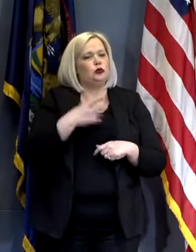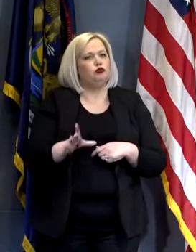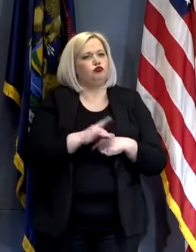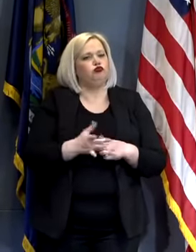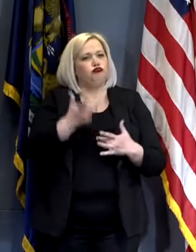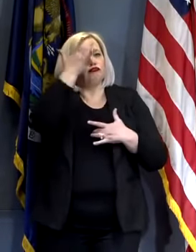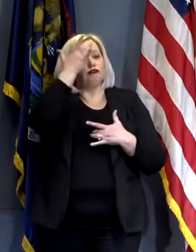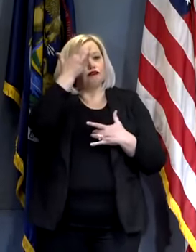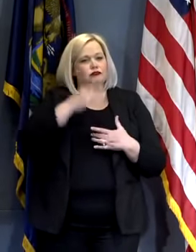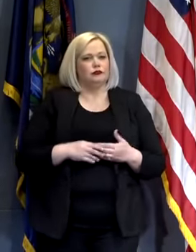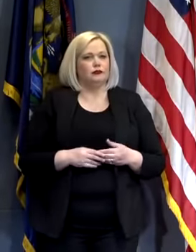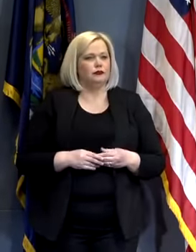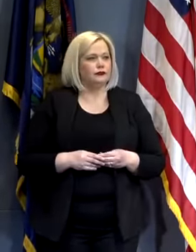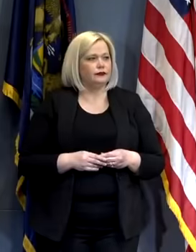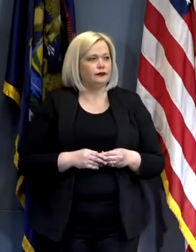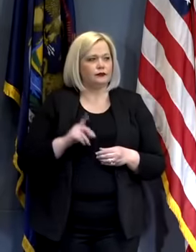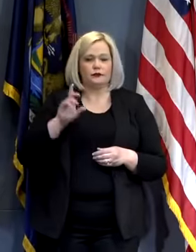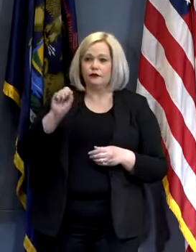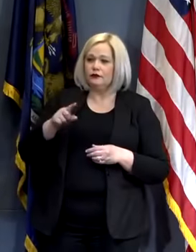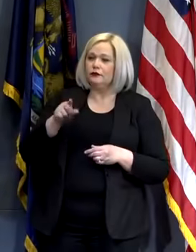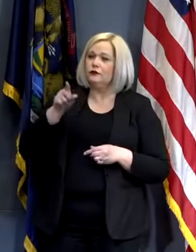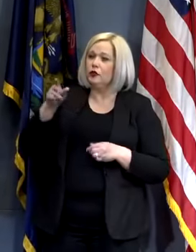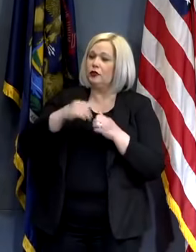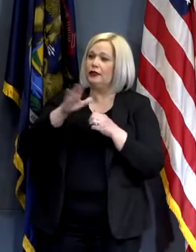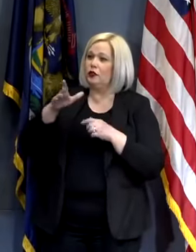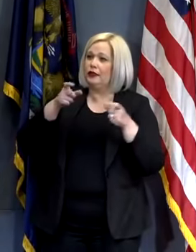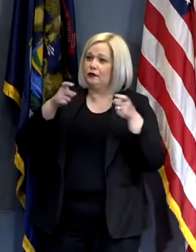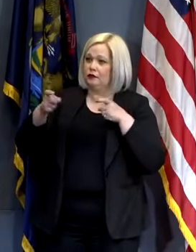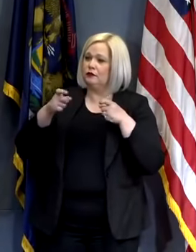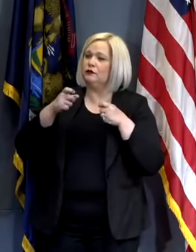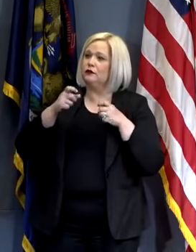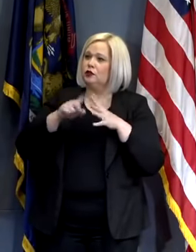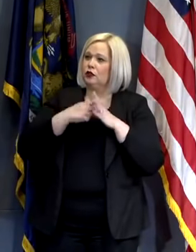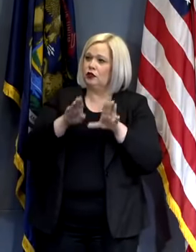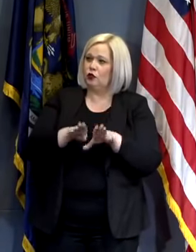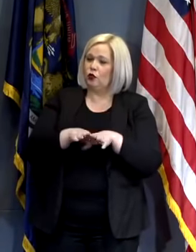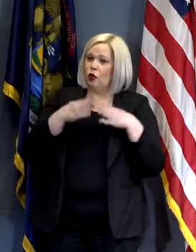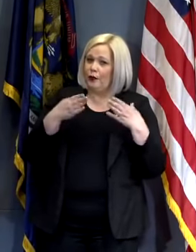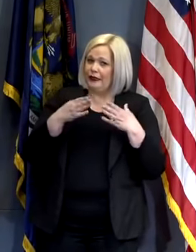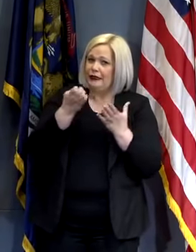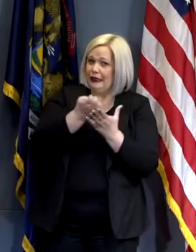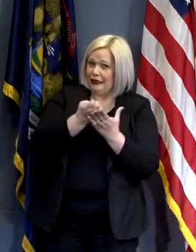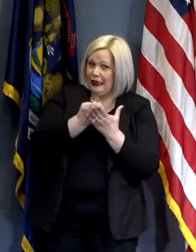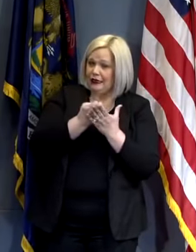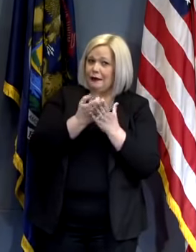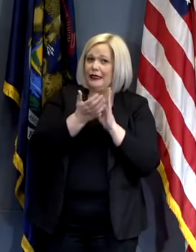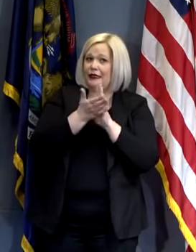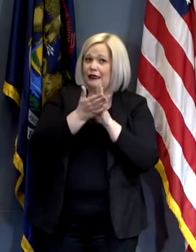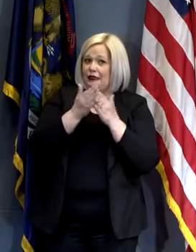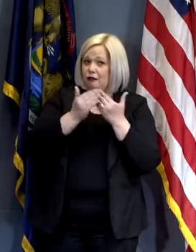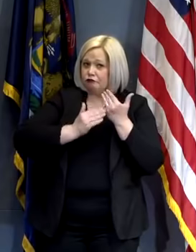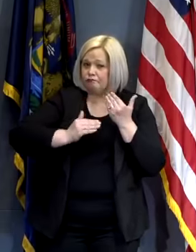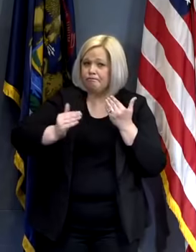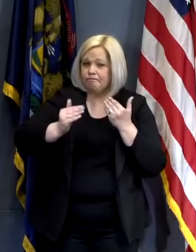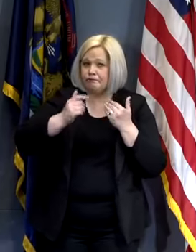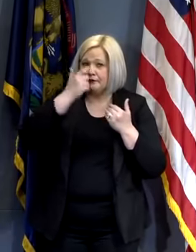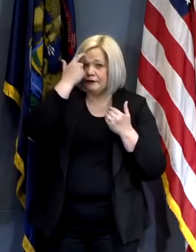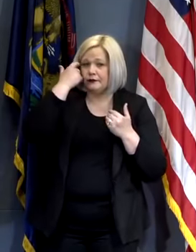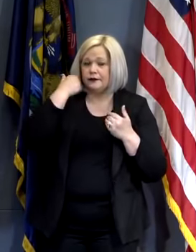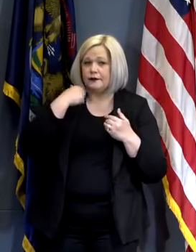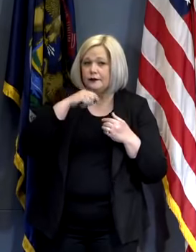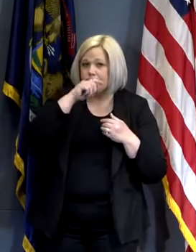Governor, as you and your administration look to gradually reopening the economy in the coming weeks, does the